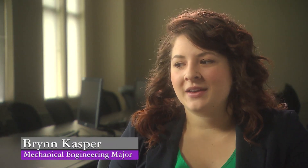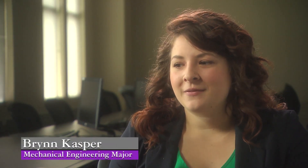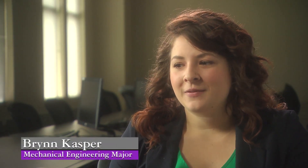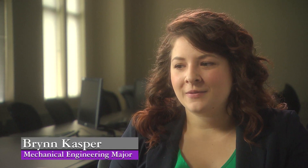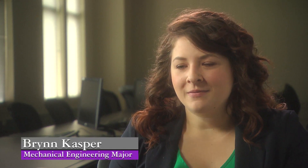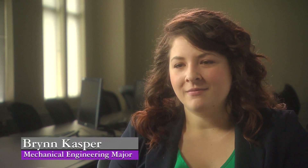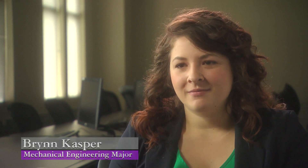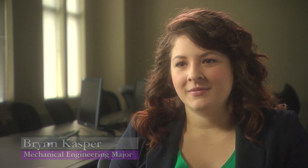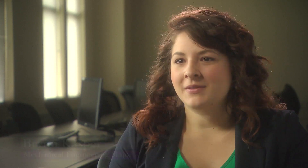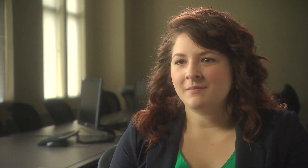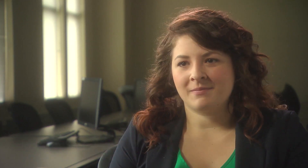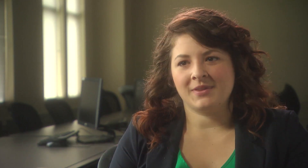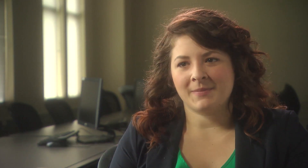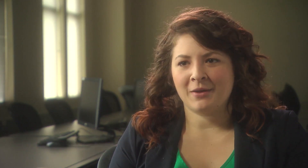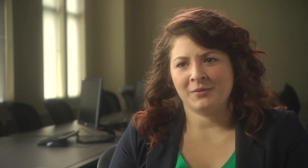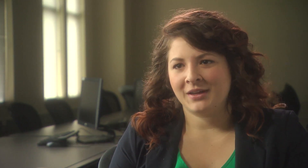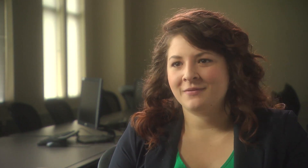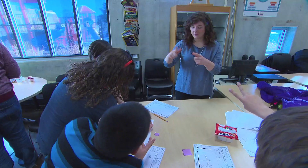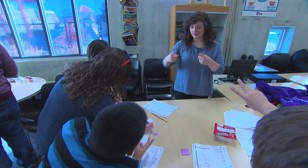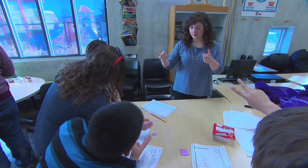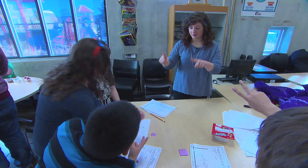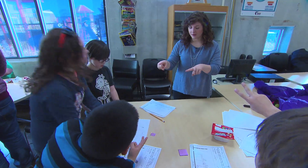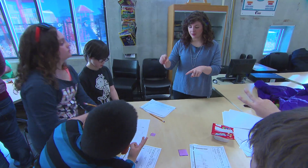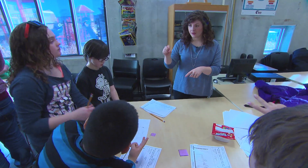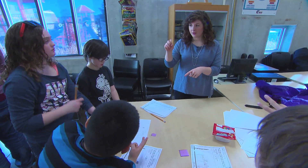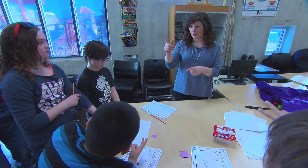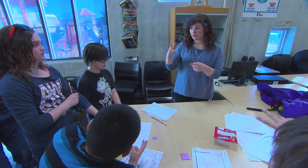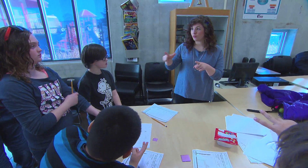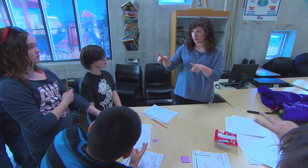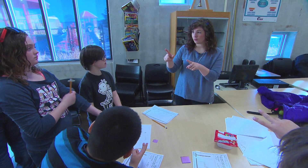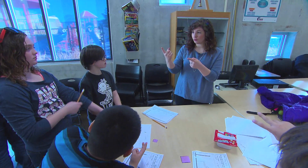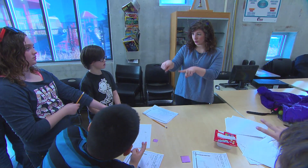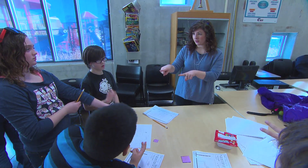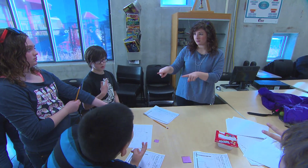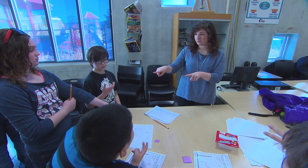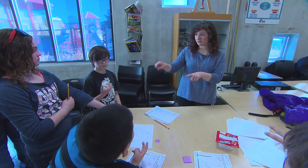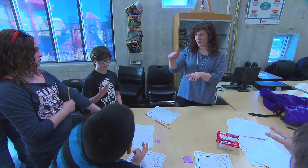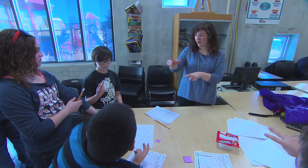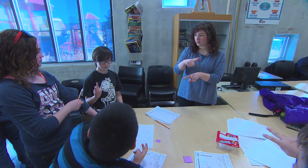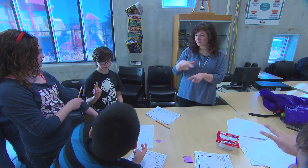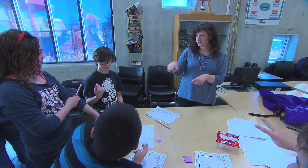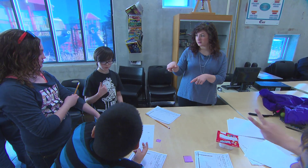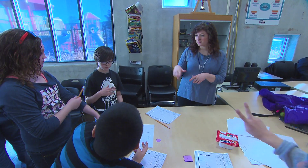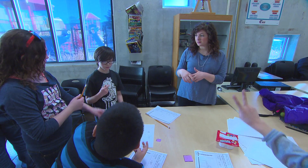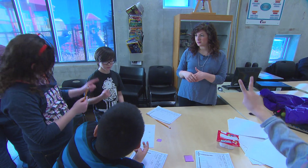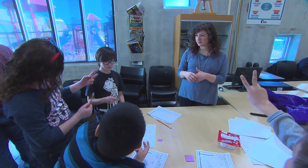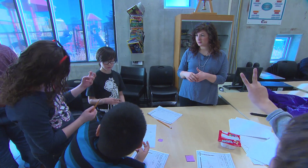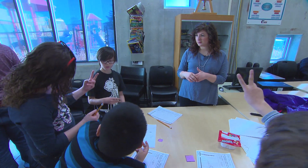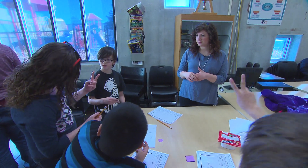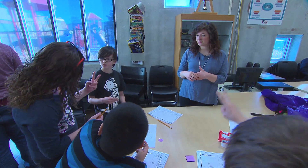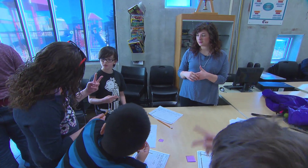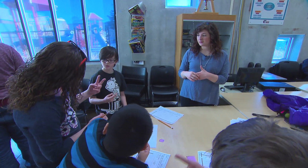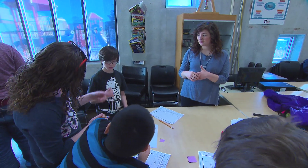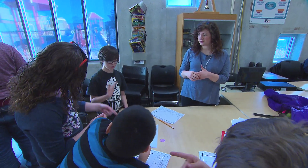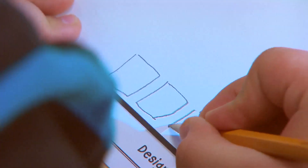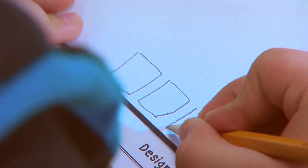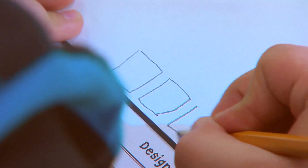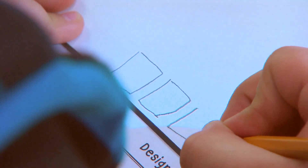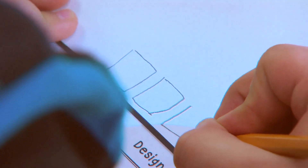life, my whole life. Casper shares herself this day through an engineering lesson, students